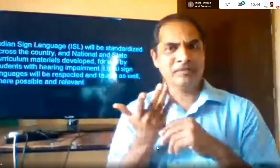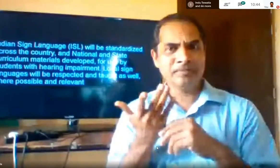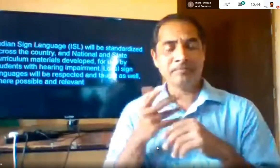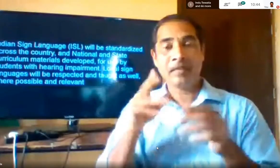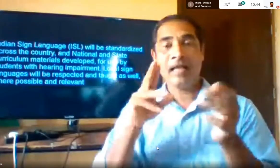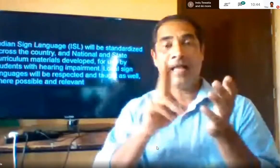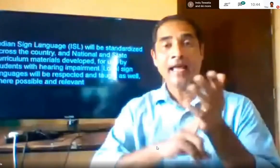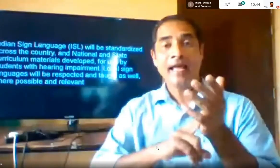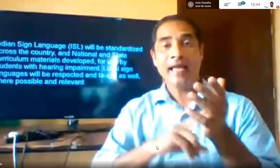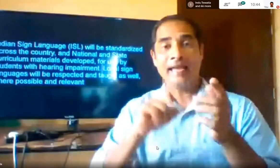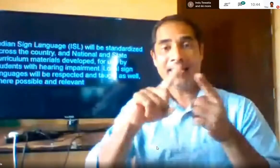So now we can see.